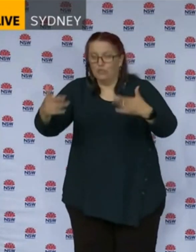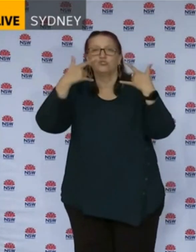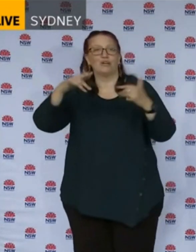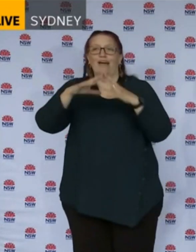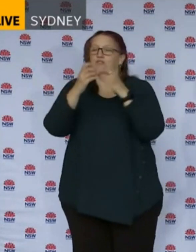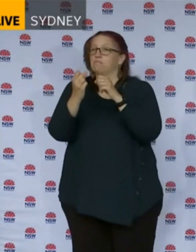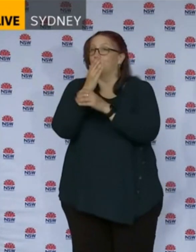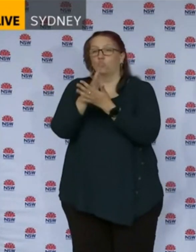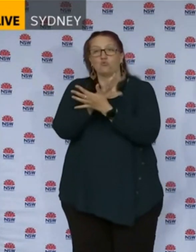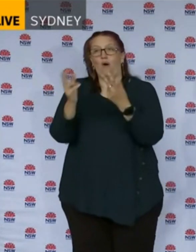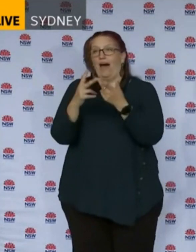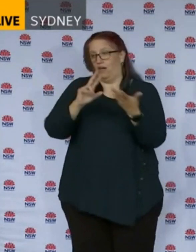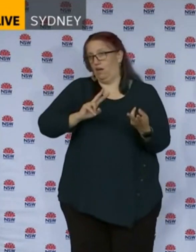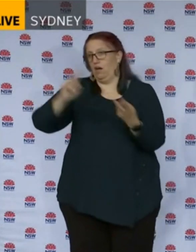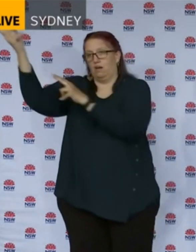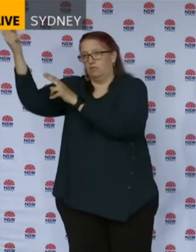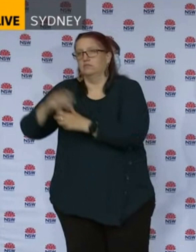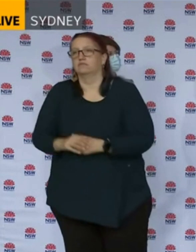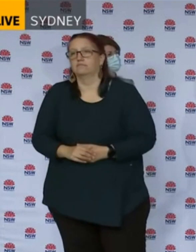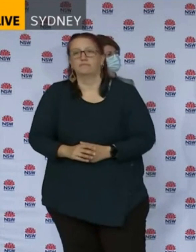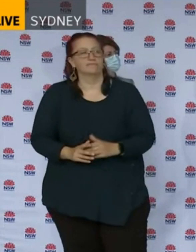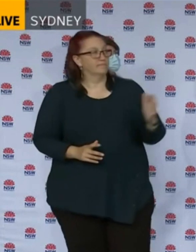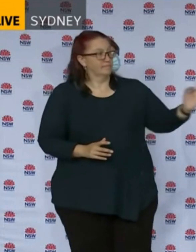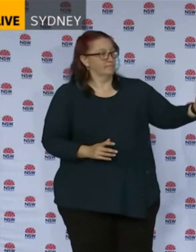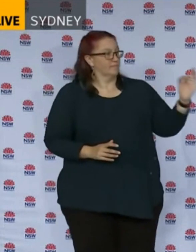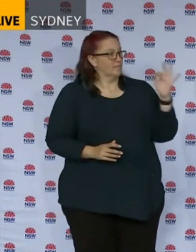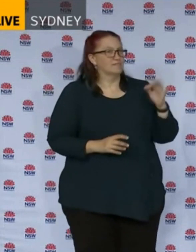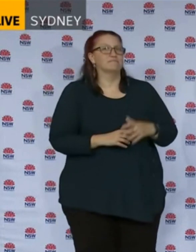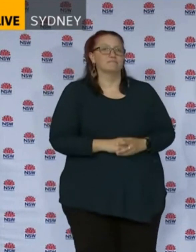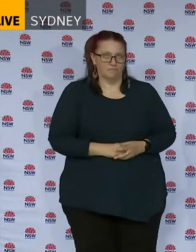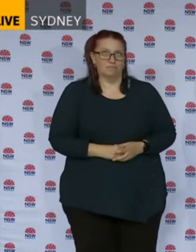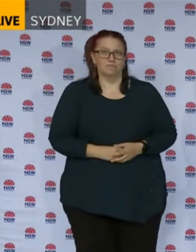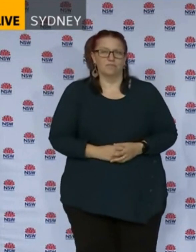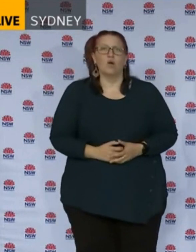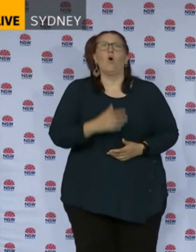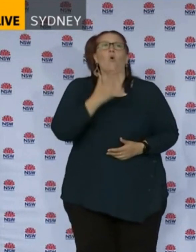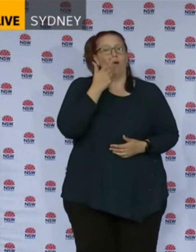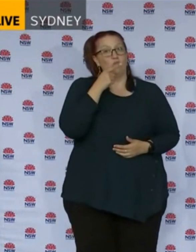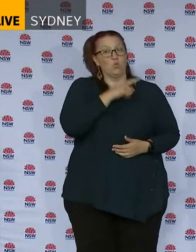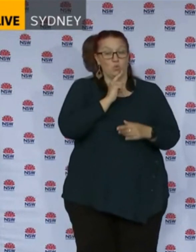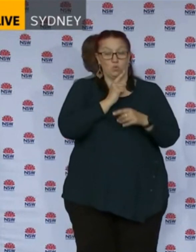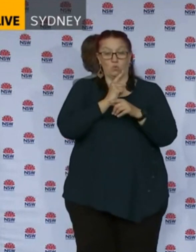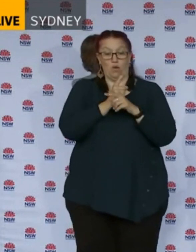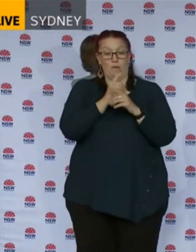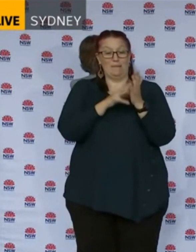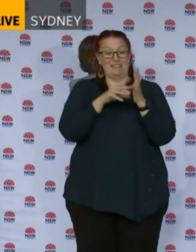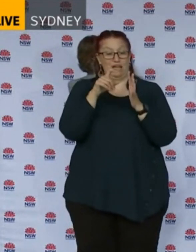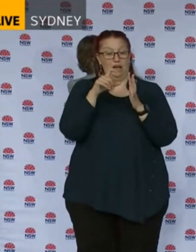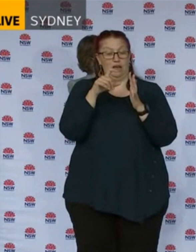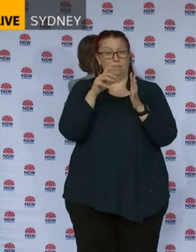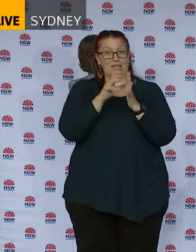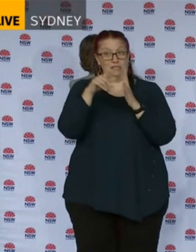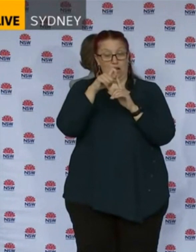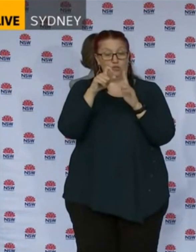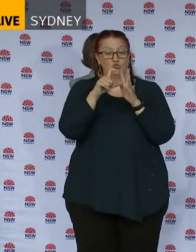Victor Dominello about him being reclassified as a casual contact after he had been identified as a close contact? I haven't